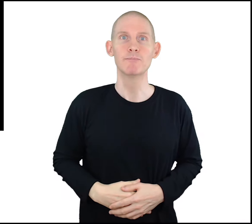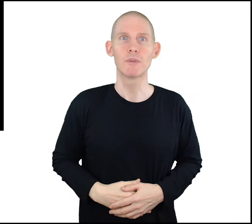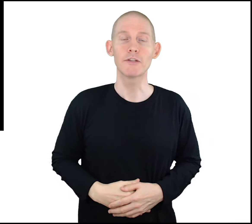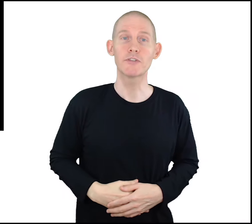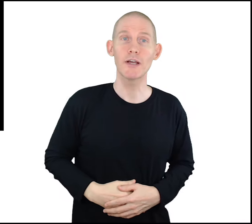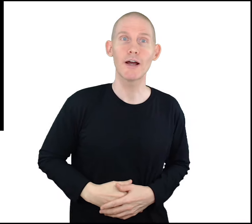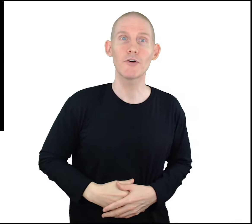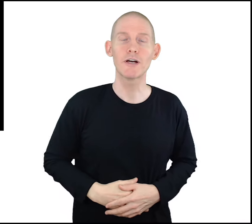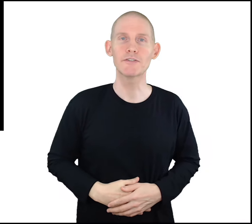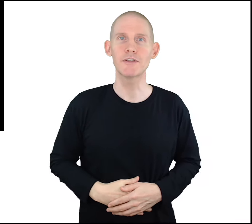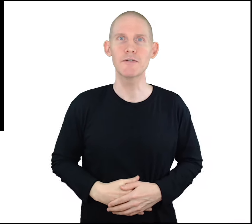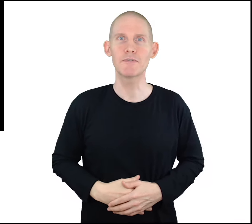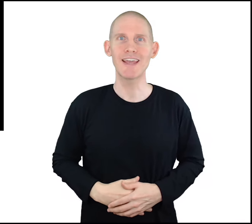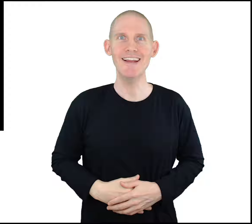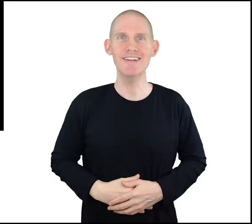Let's sign our cousin live Canada.